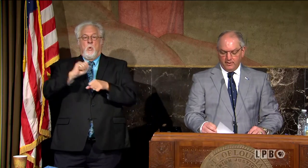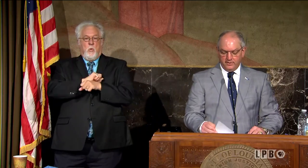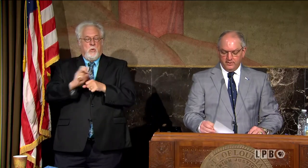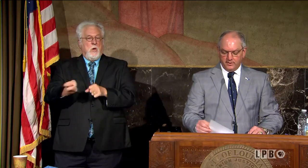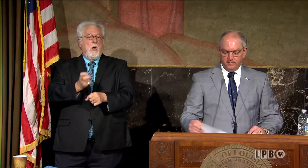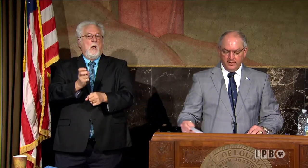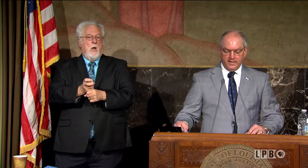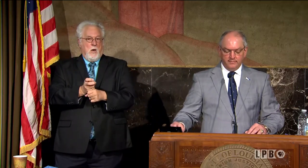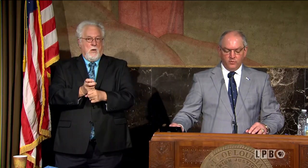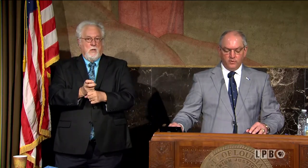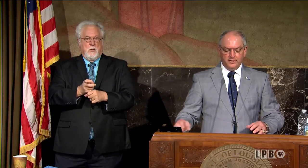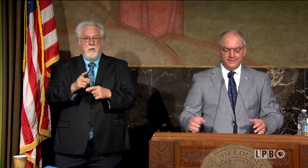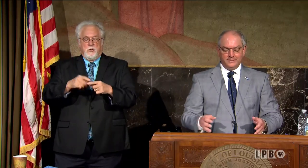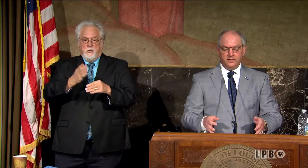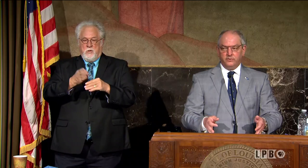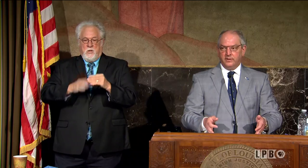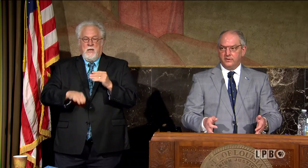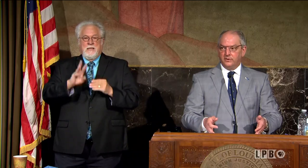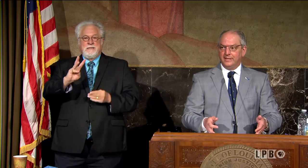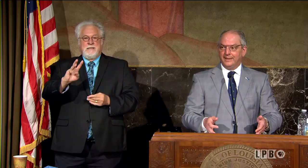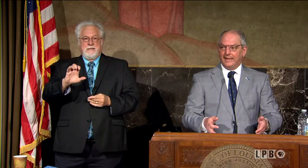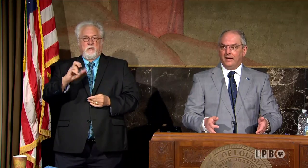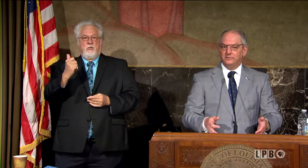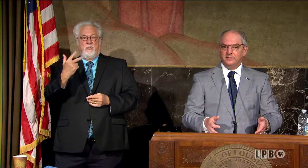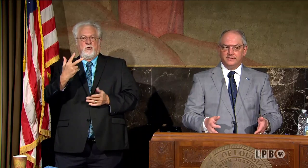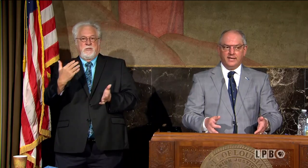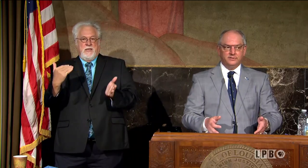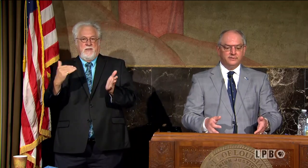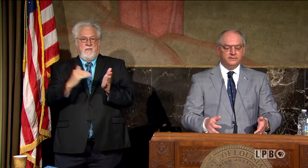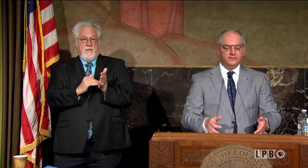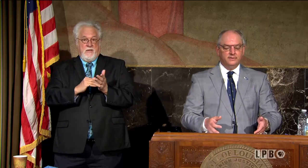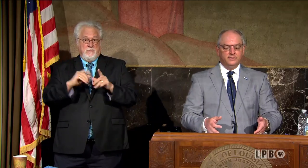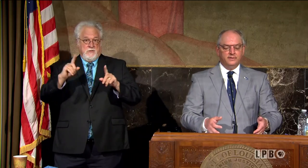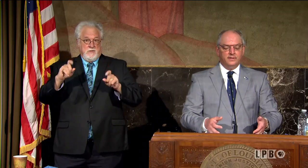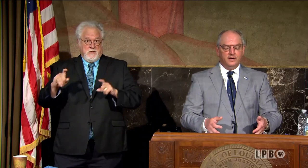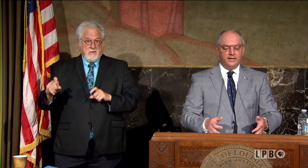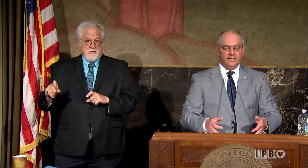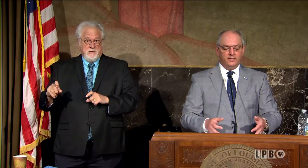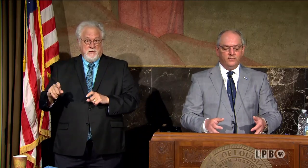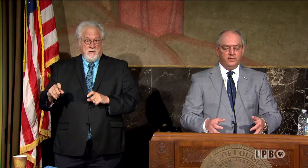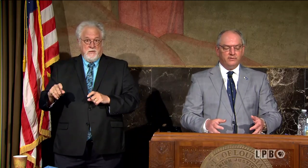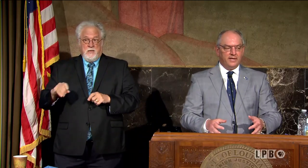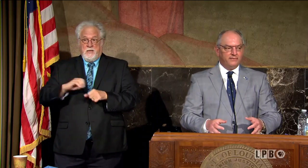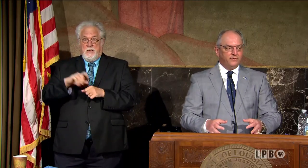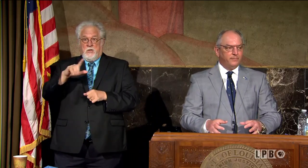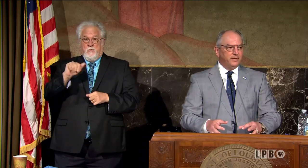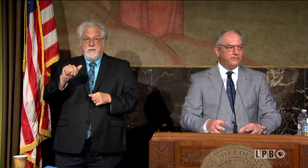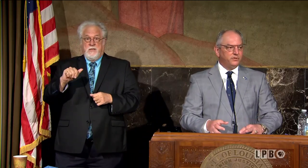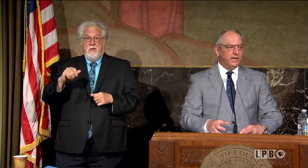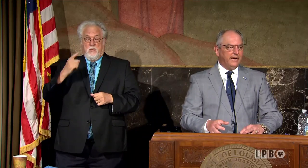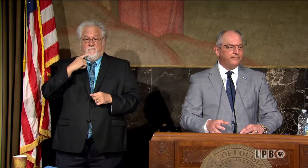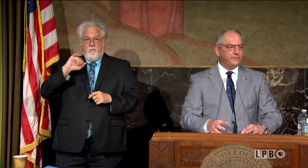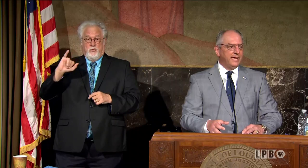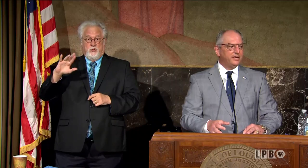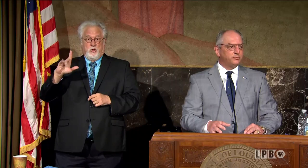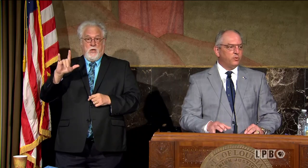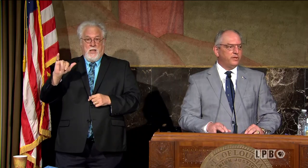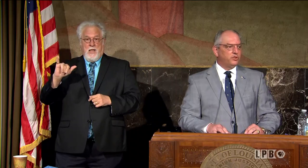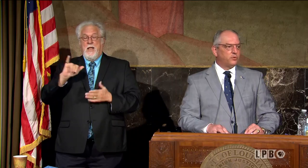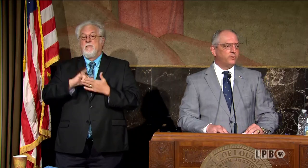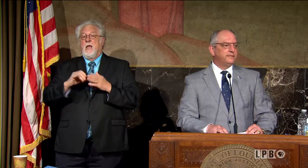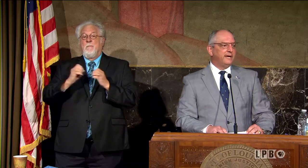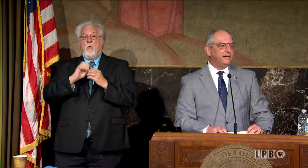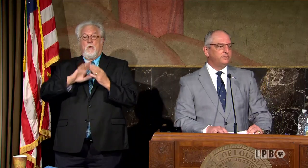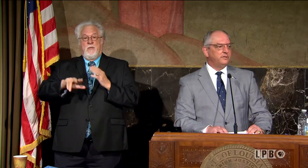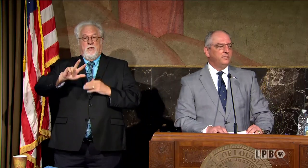extremely hard to complete more than 613,000 tests in Louisiana for the month of July. That is more